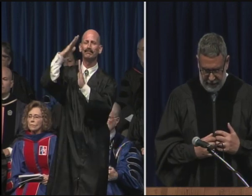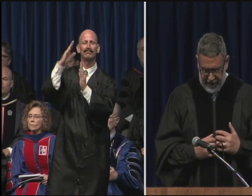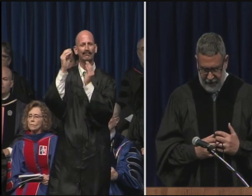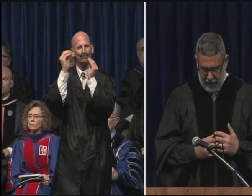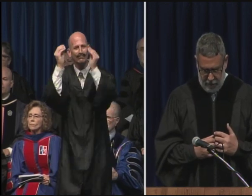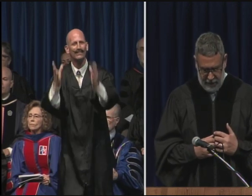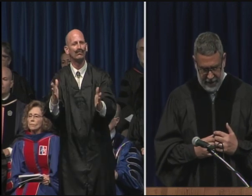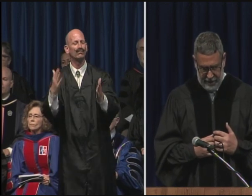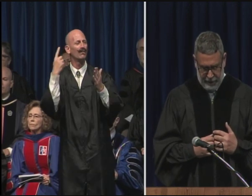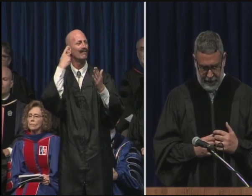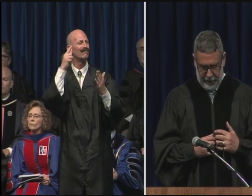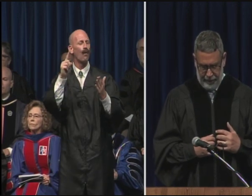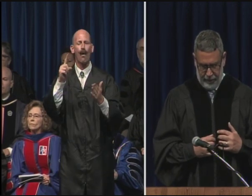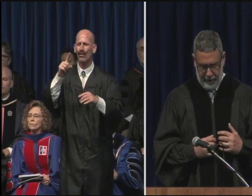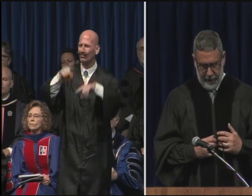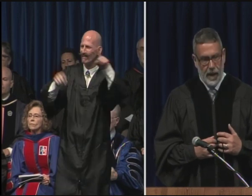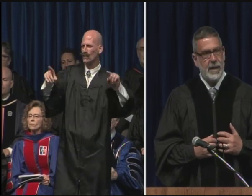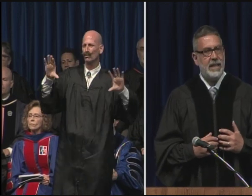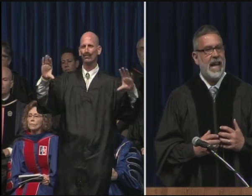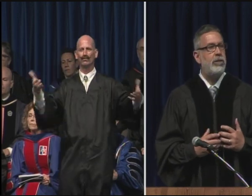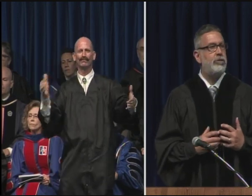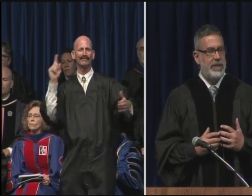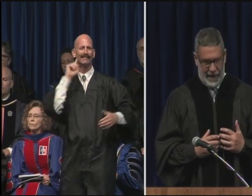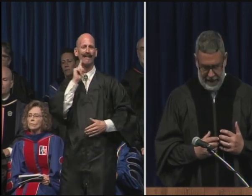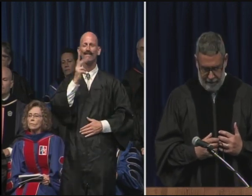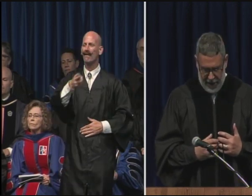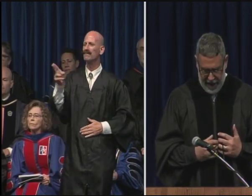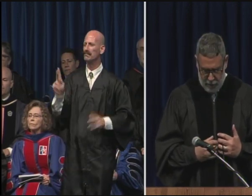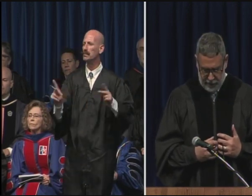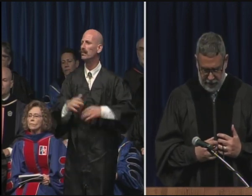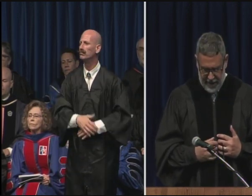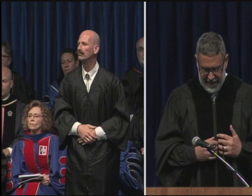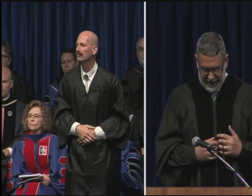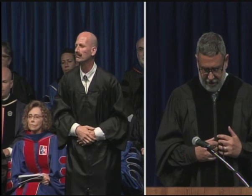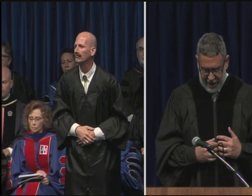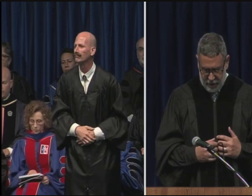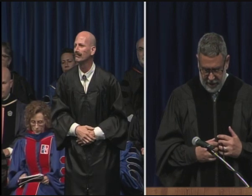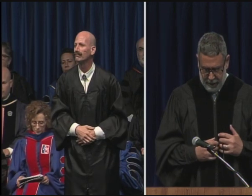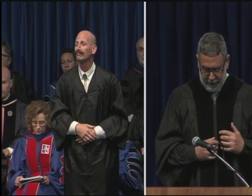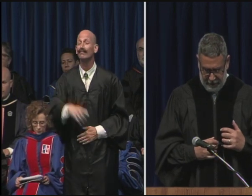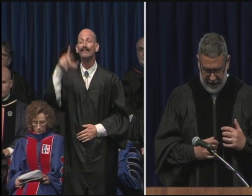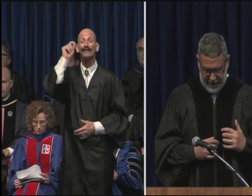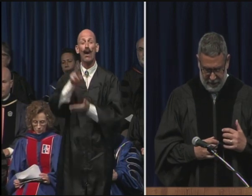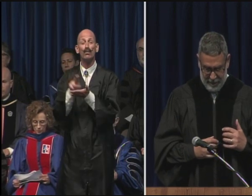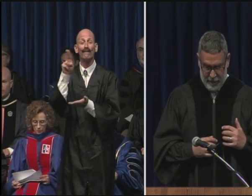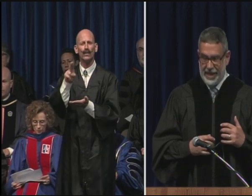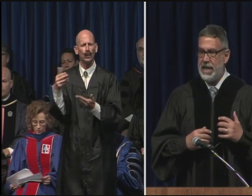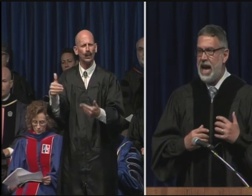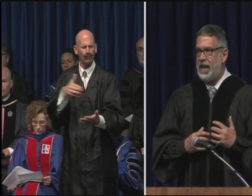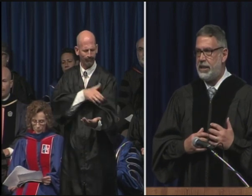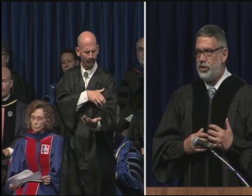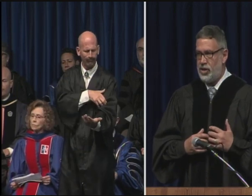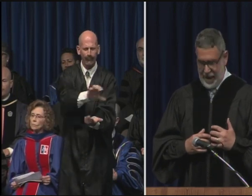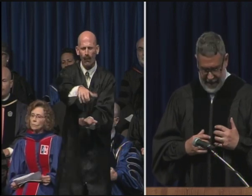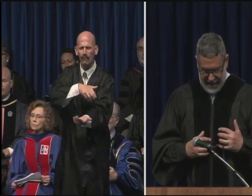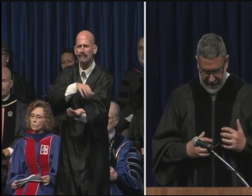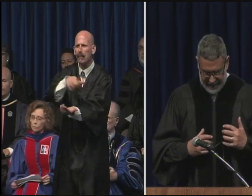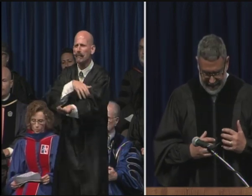deaf and hard of hearing people. Gallaudet empowers its graduates by providing them with the knowledge and the